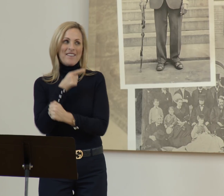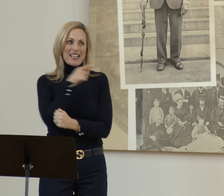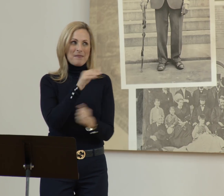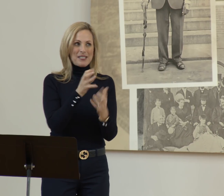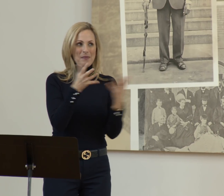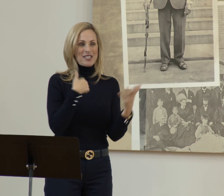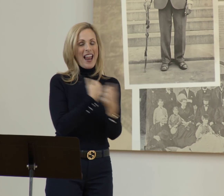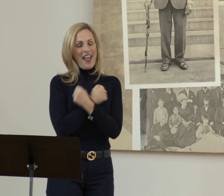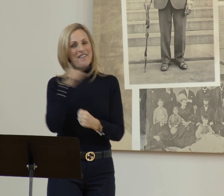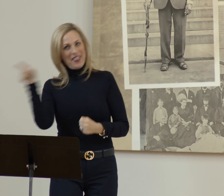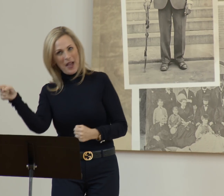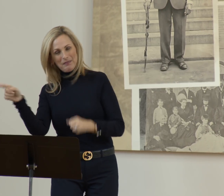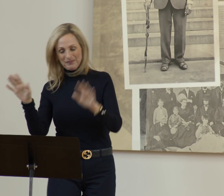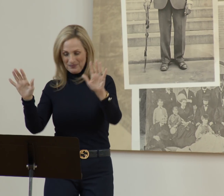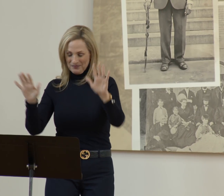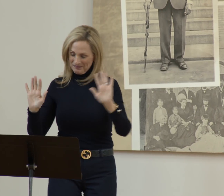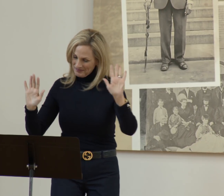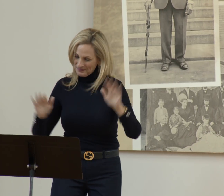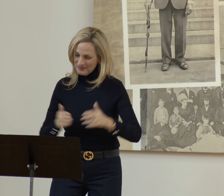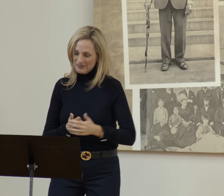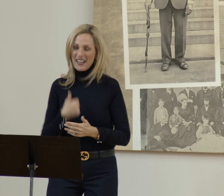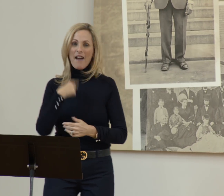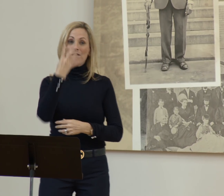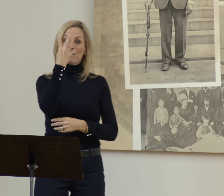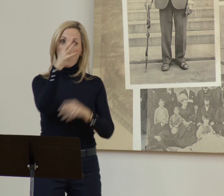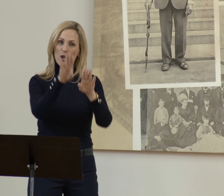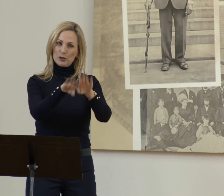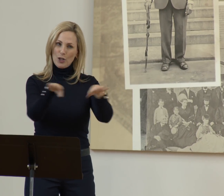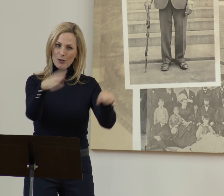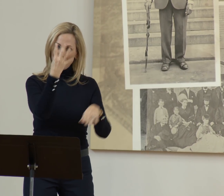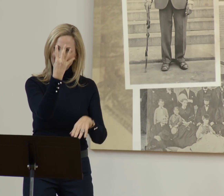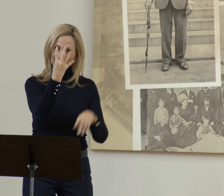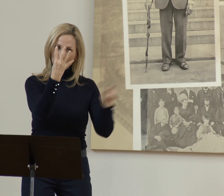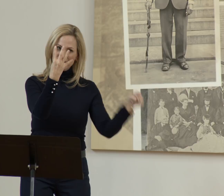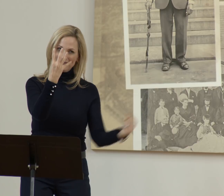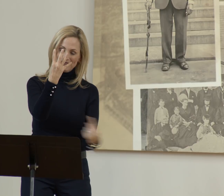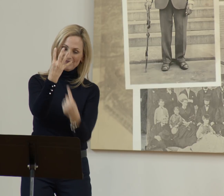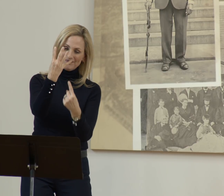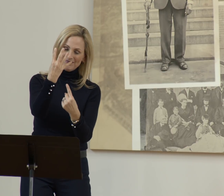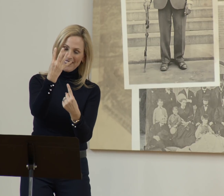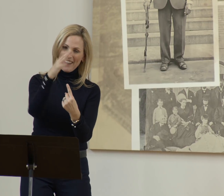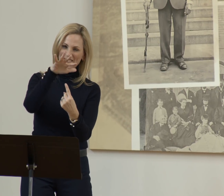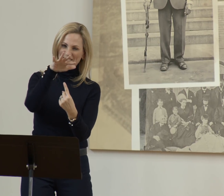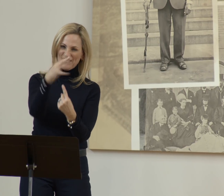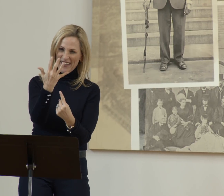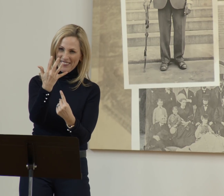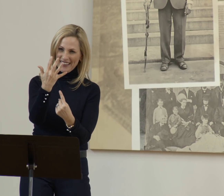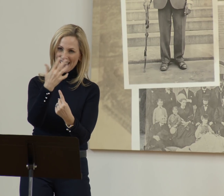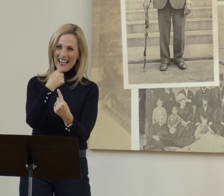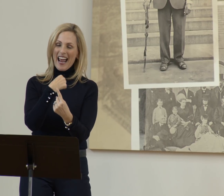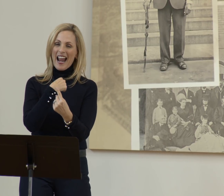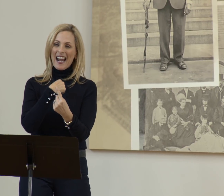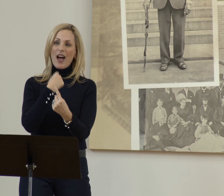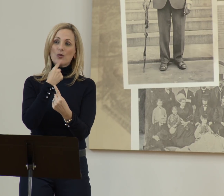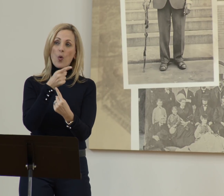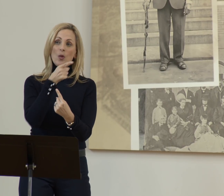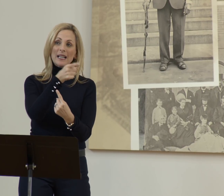and equally, and I love him as much as I love them. I have four children, and so I teased him that he was my